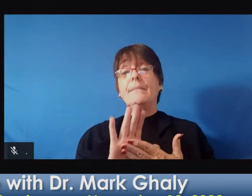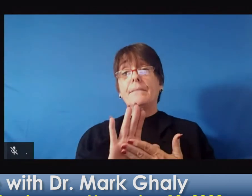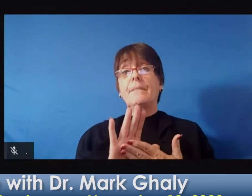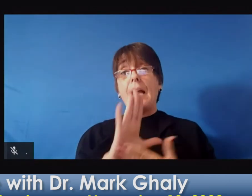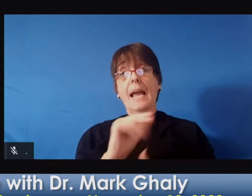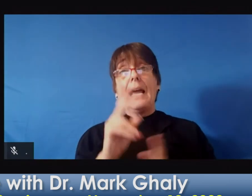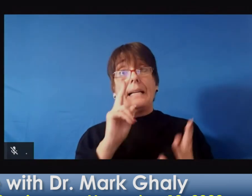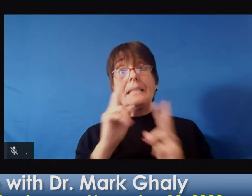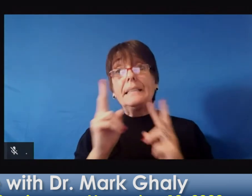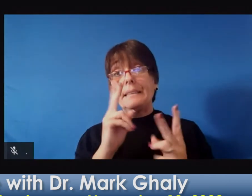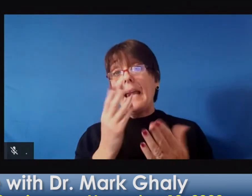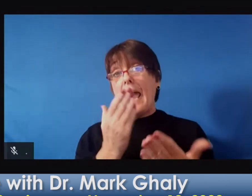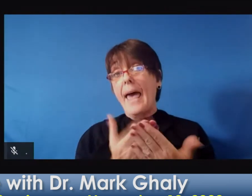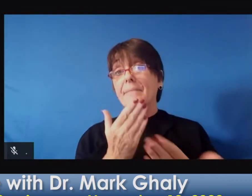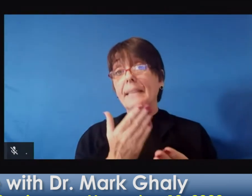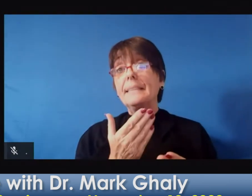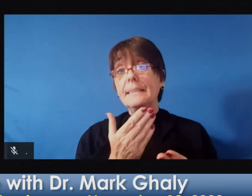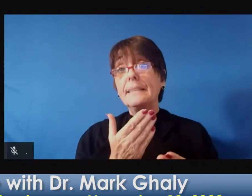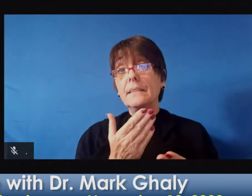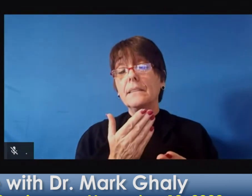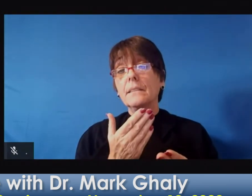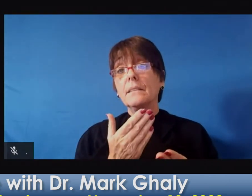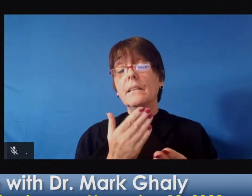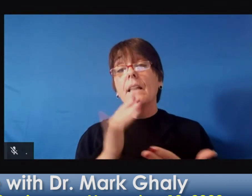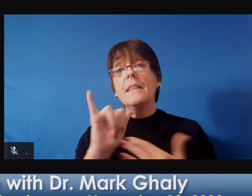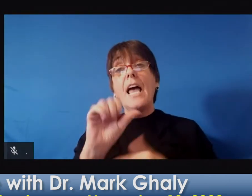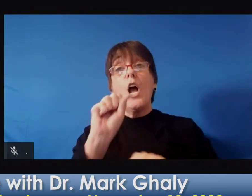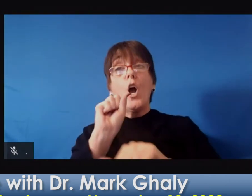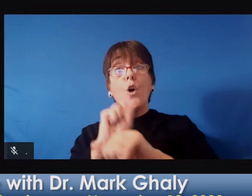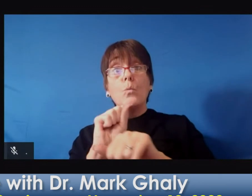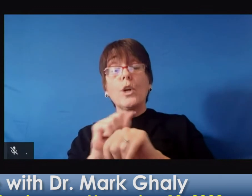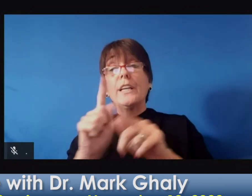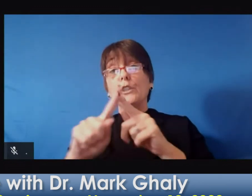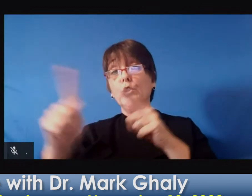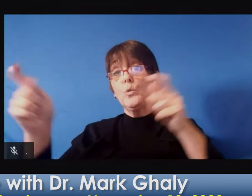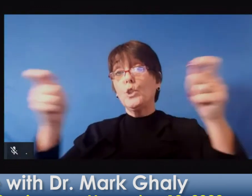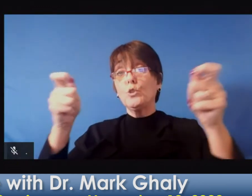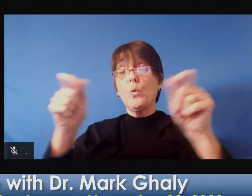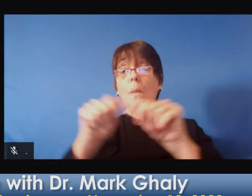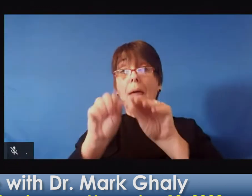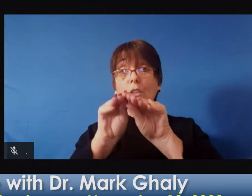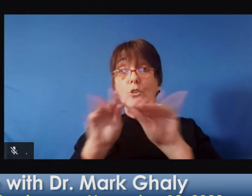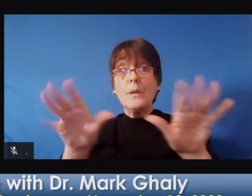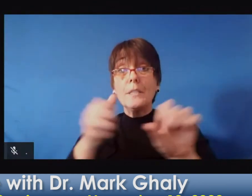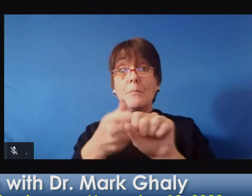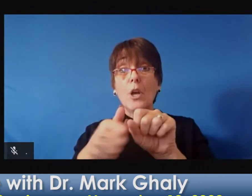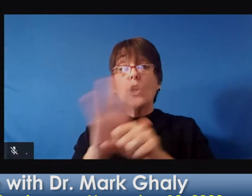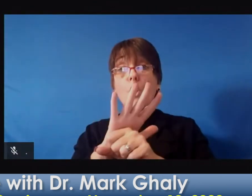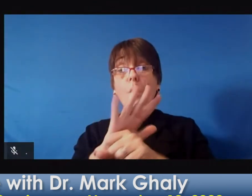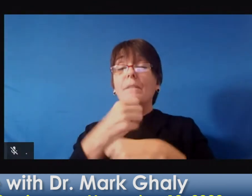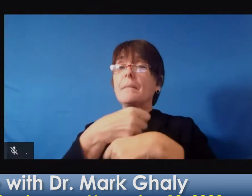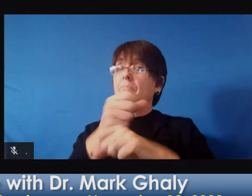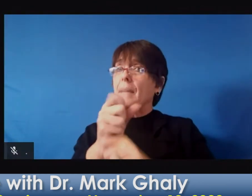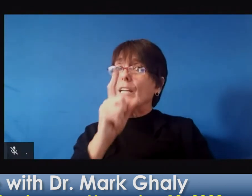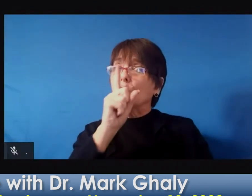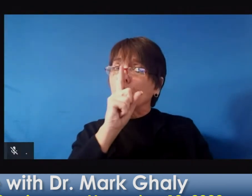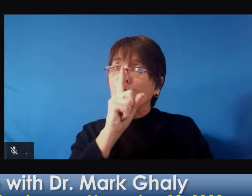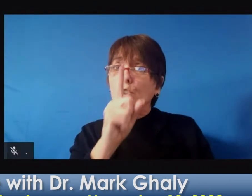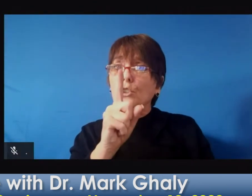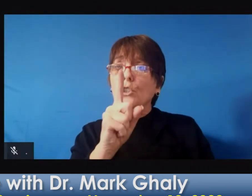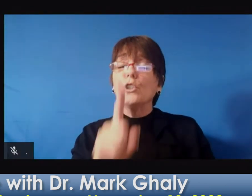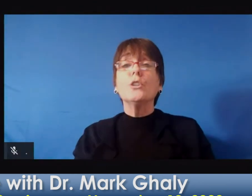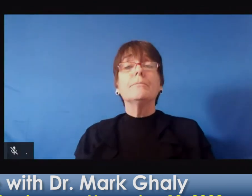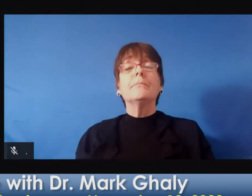see evidence that working to control the transmission of COVID, making sure that it doesn't